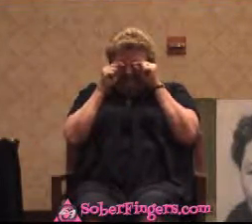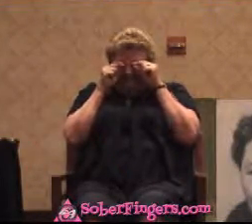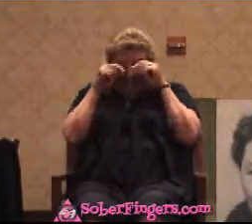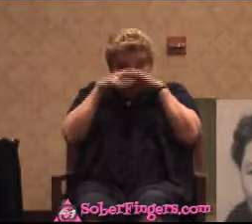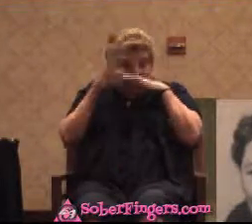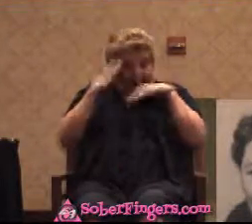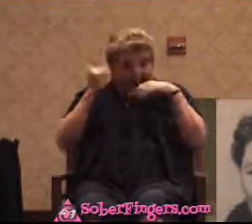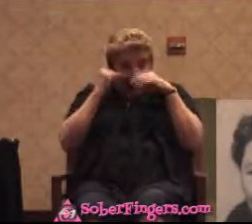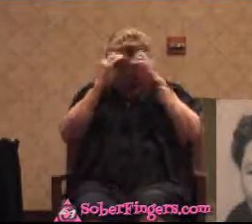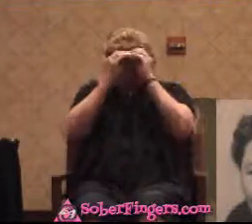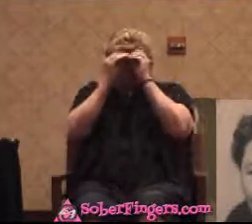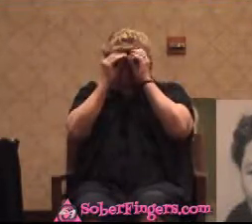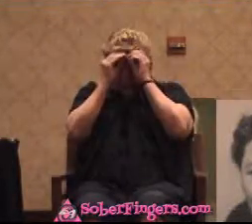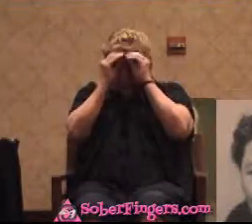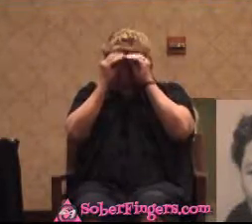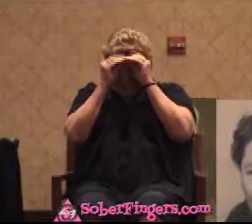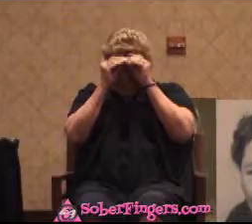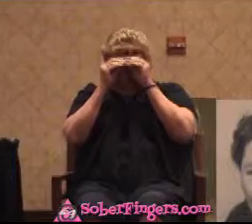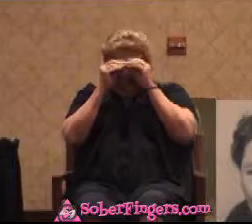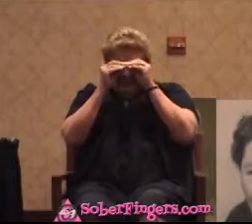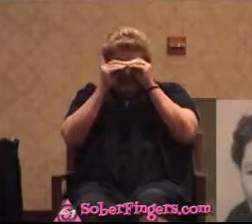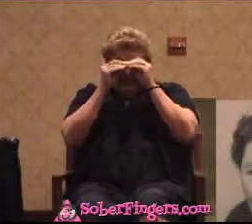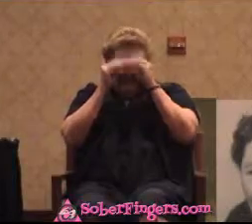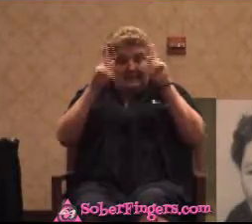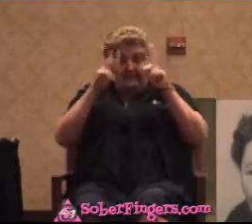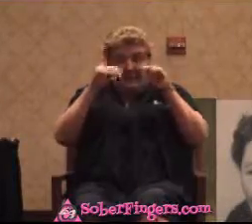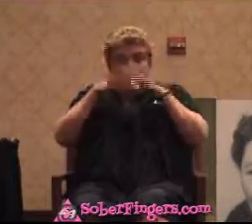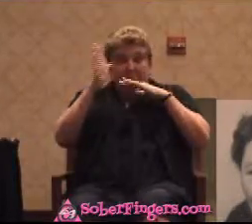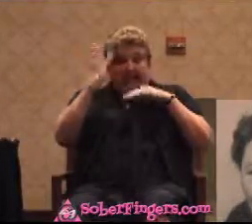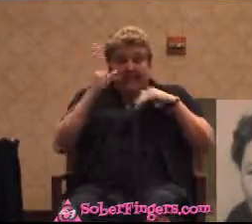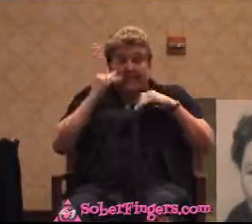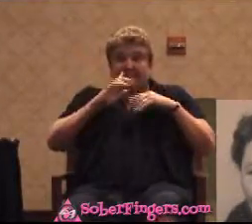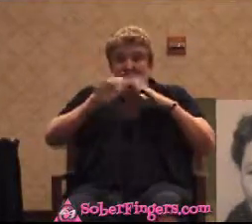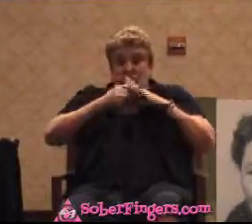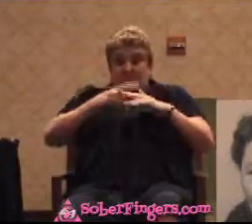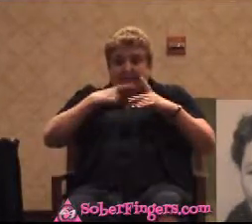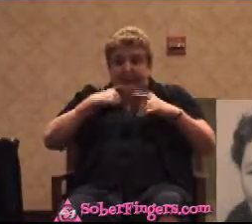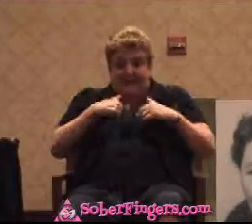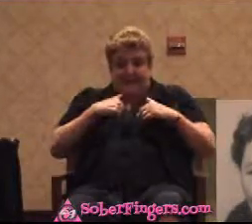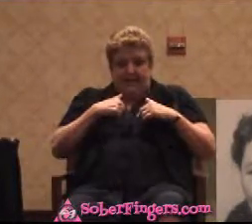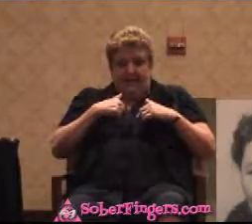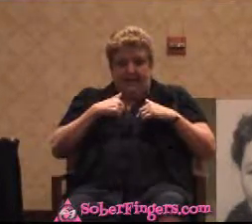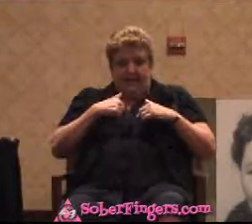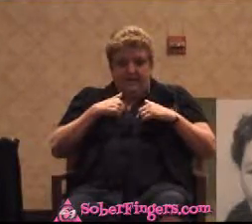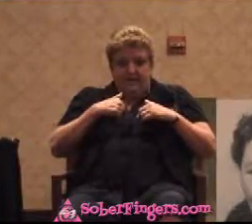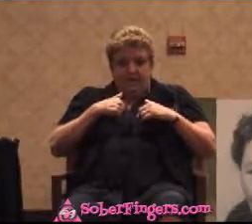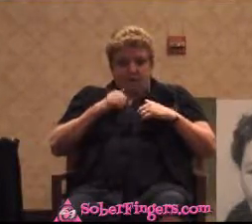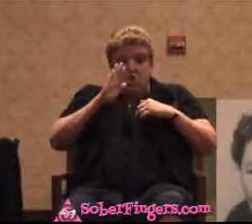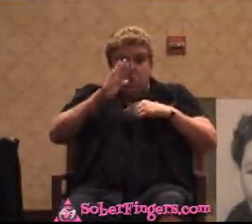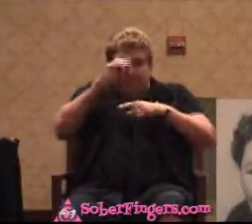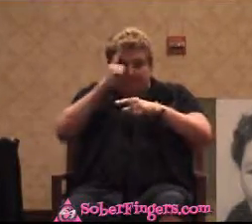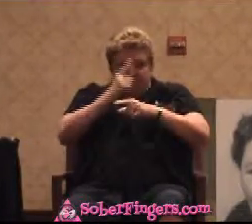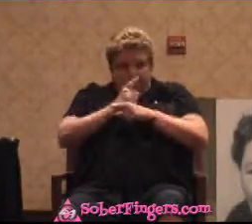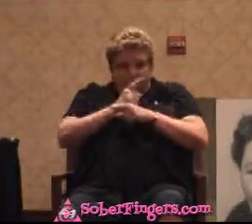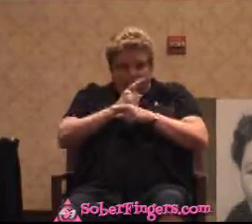head. And these people in my head started telling me, "Your brother, when he's boxing, he puts his fingers up like